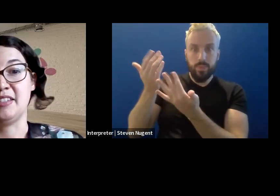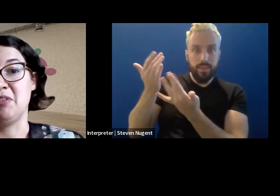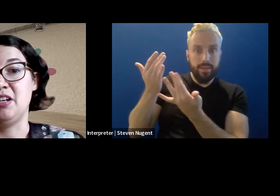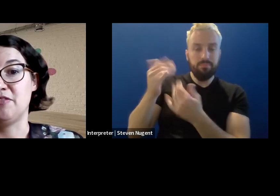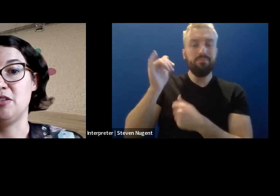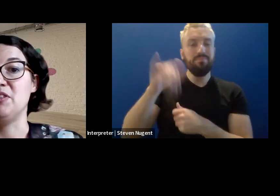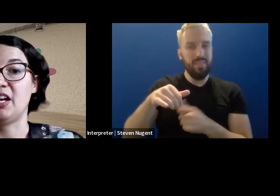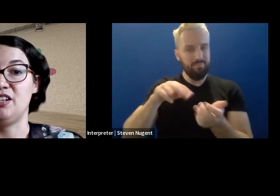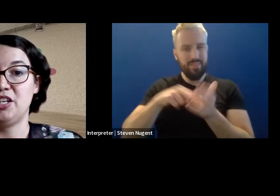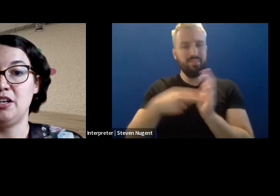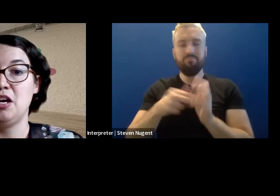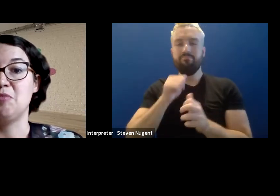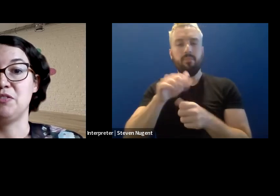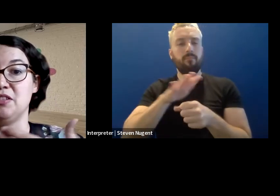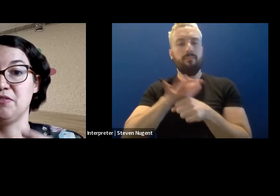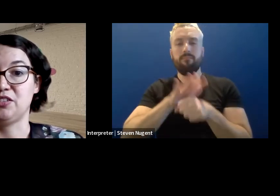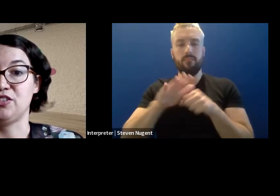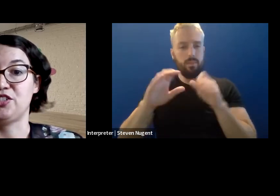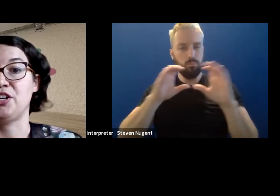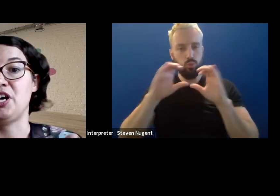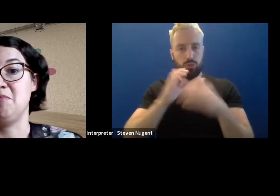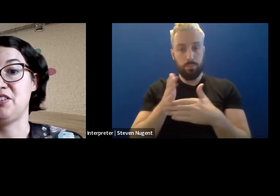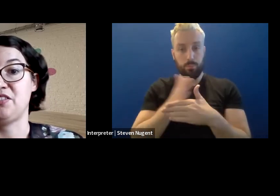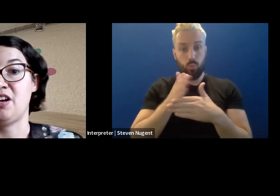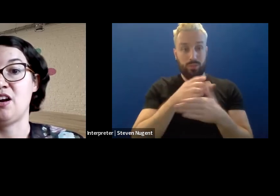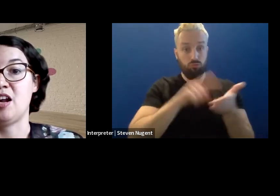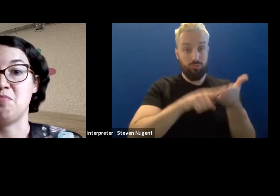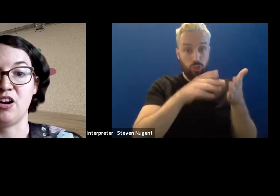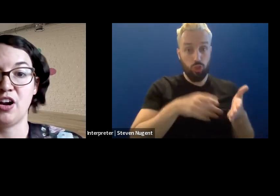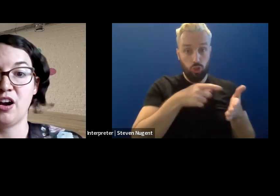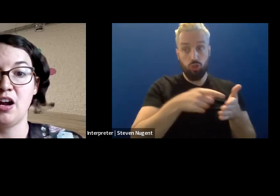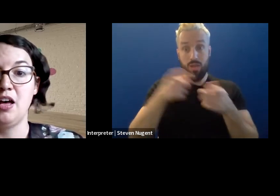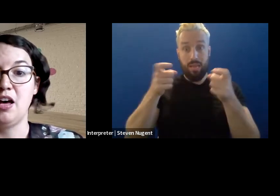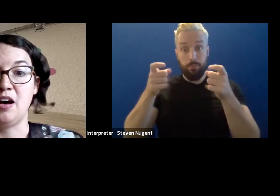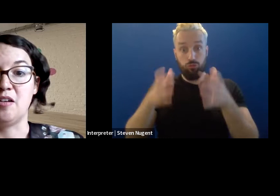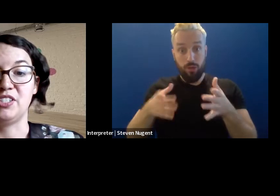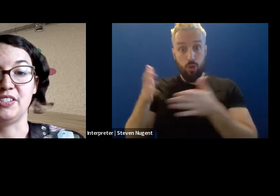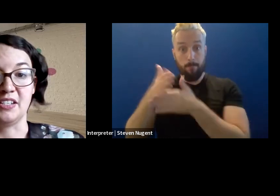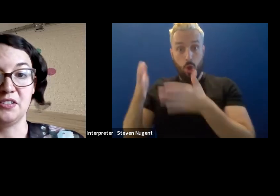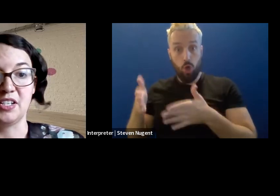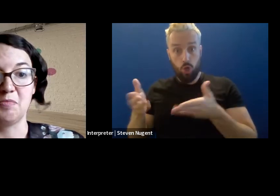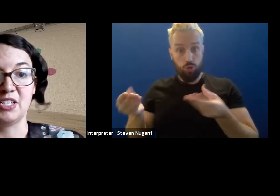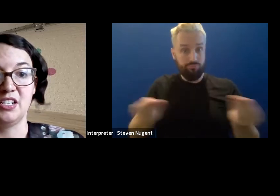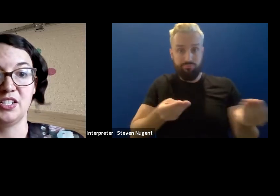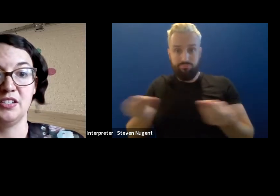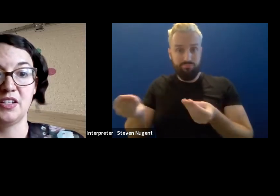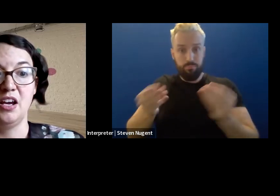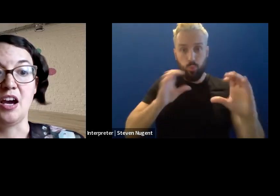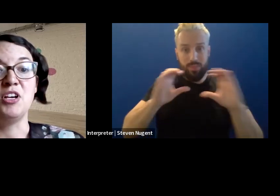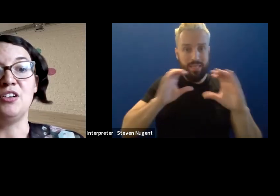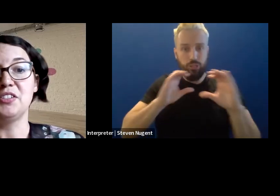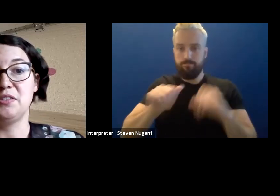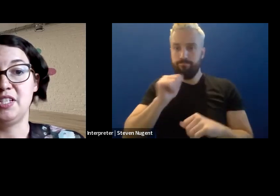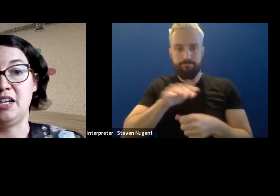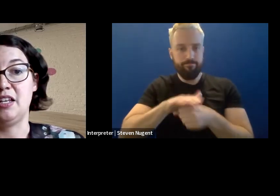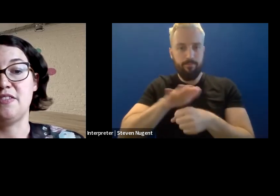there hasn't been enough communication between the researcher, administrator, and partner to set those expectations. And